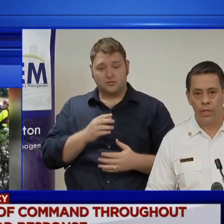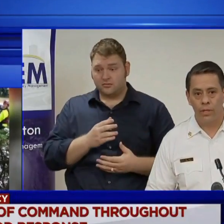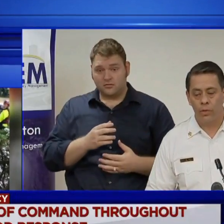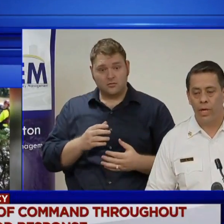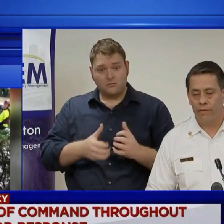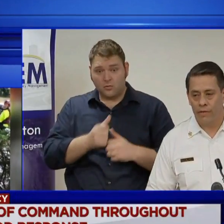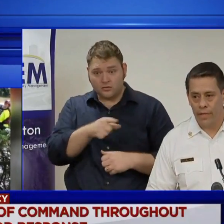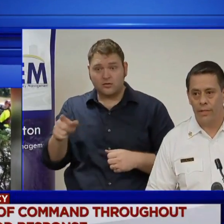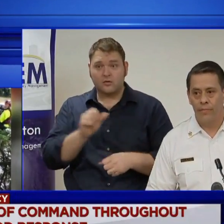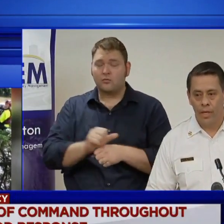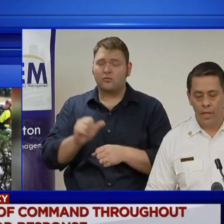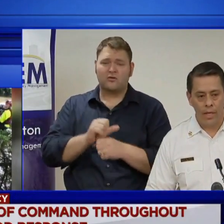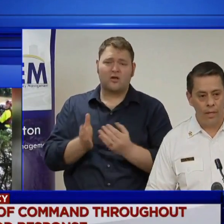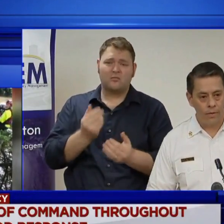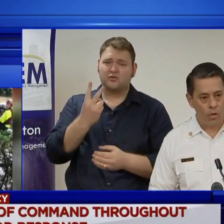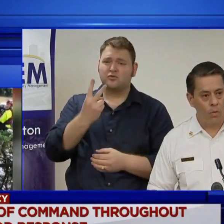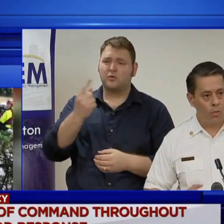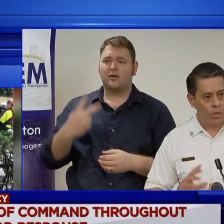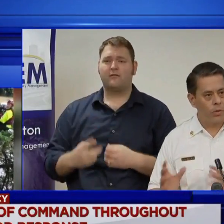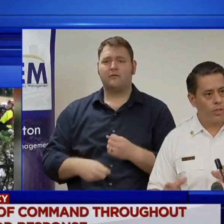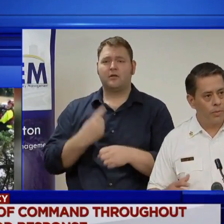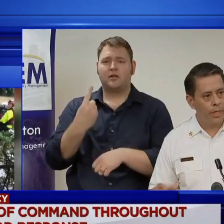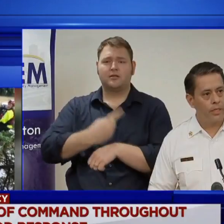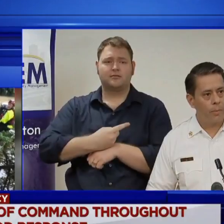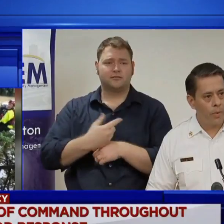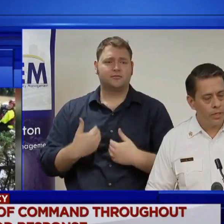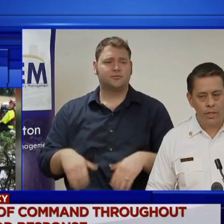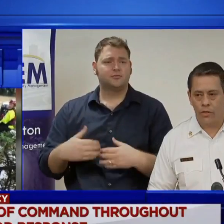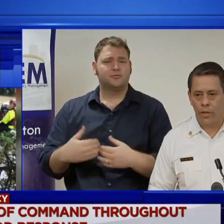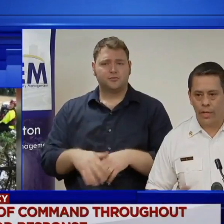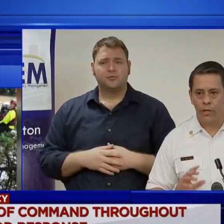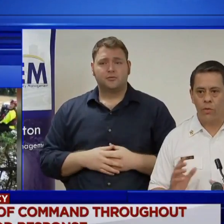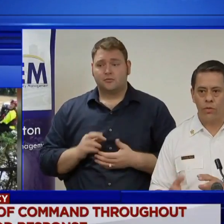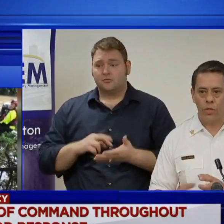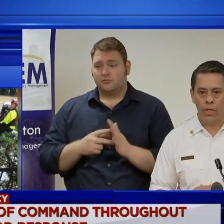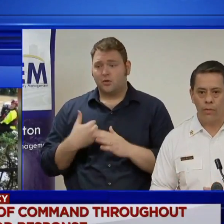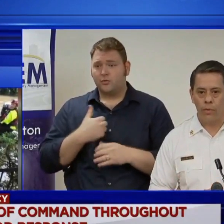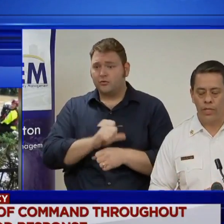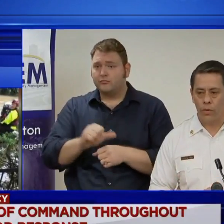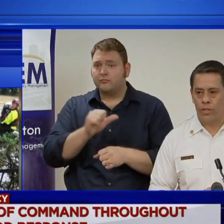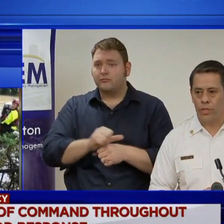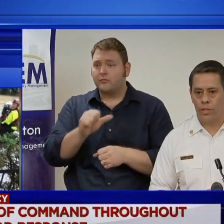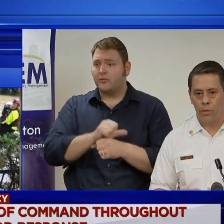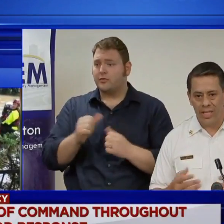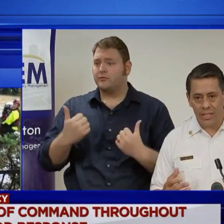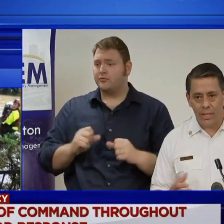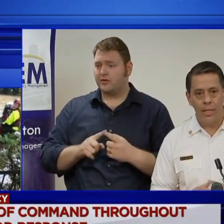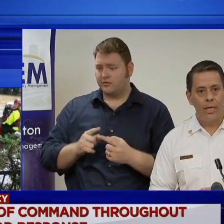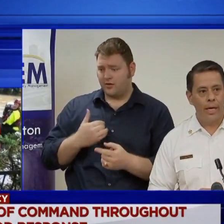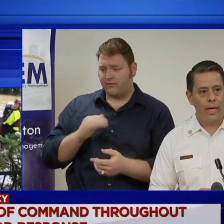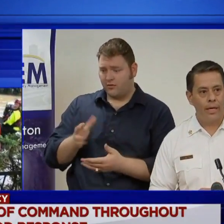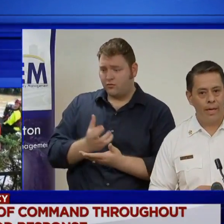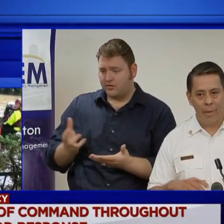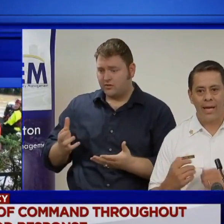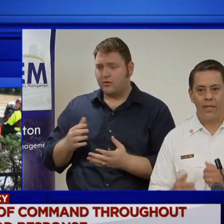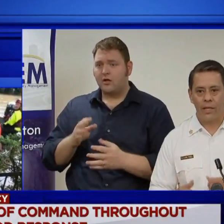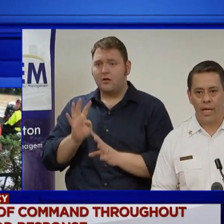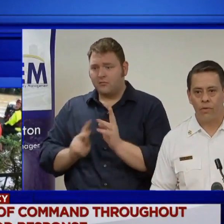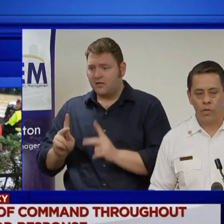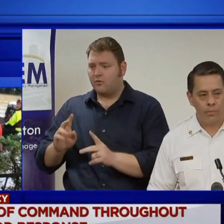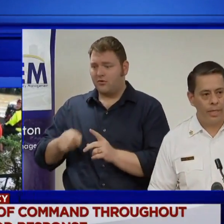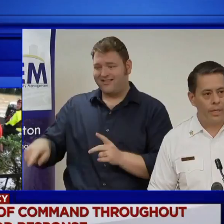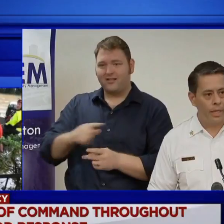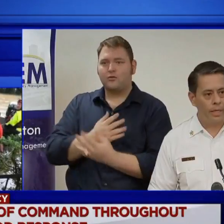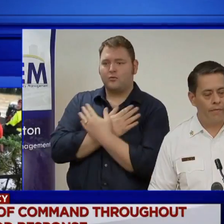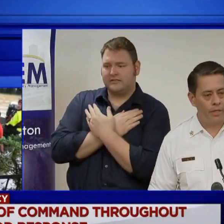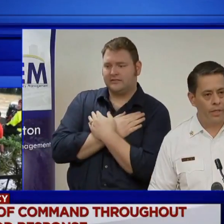almost 2.5 days. So we're doing some things operationally to try to get those resources rested and back in the game,